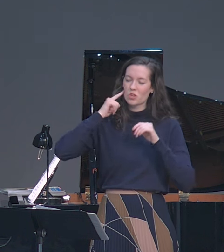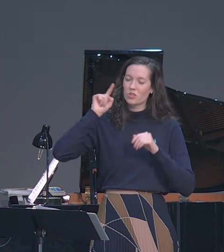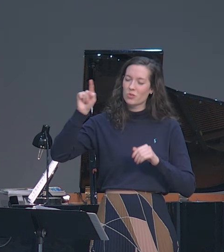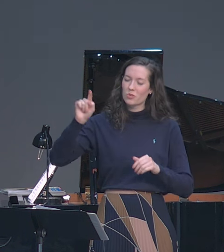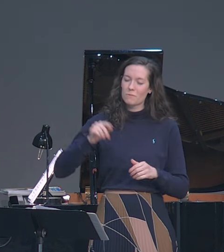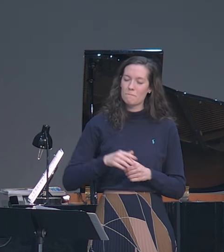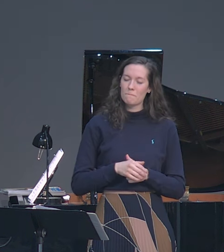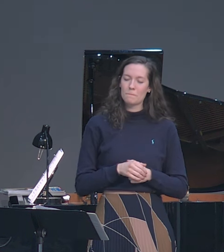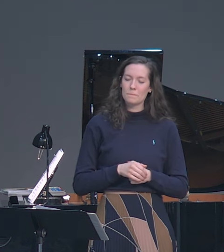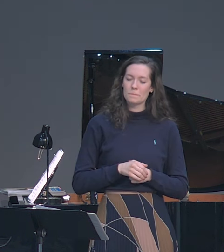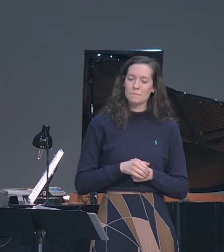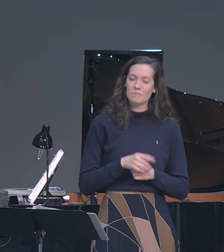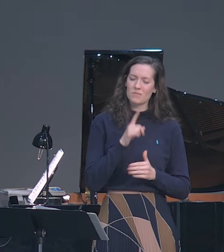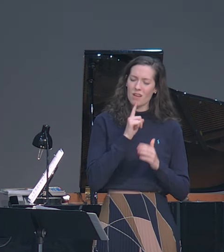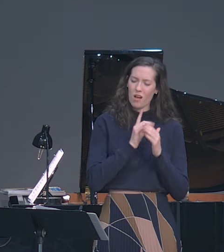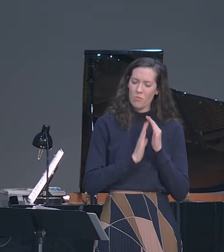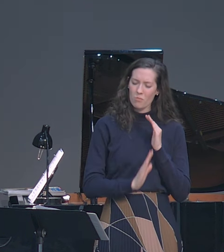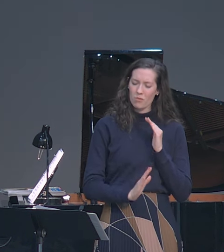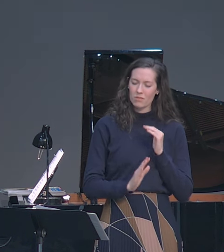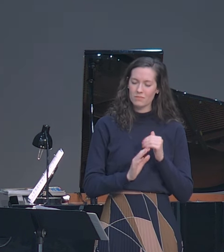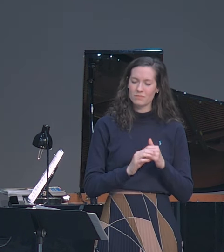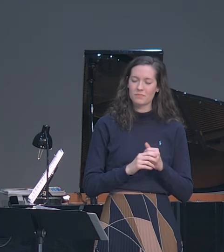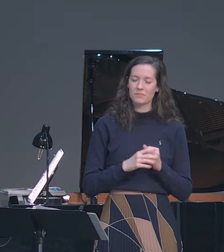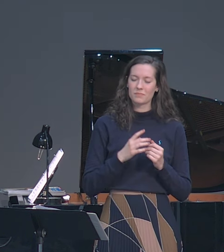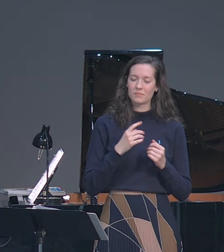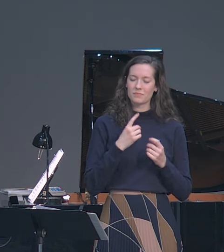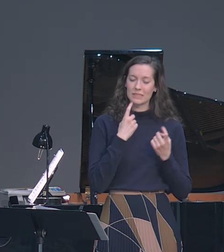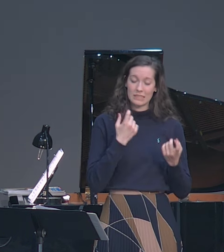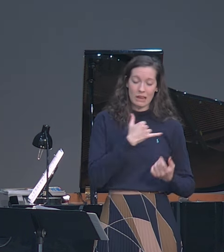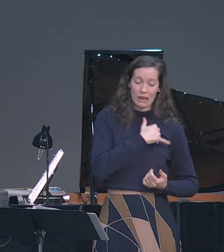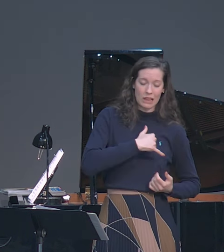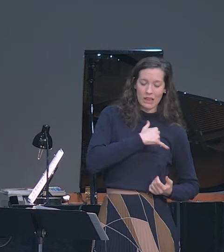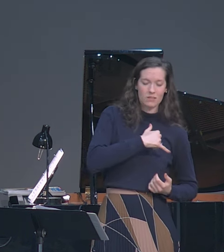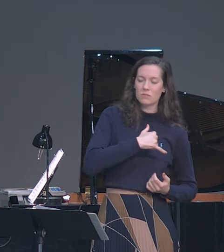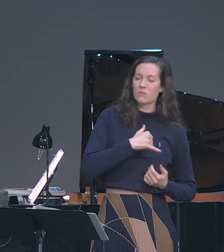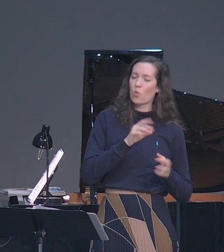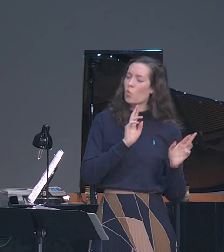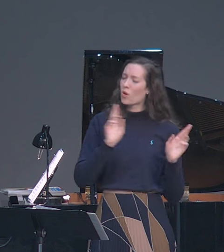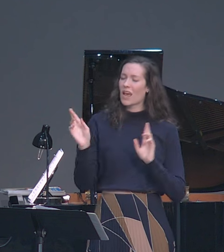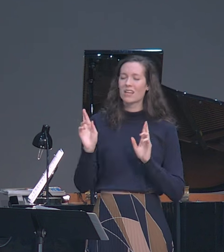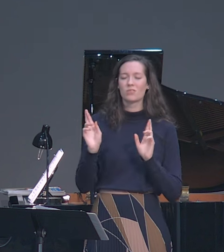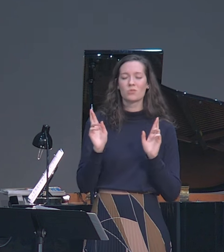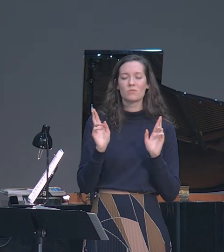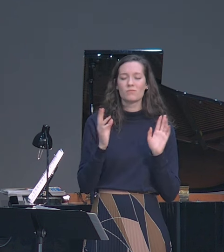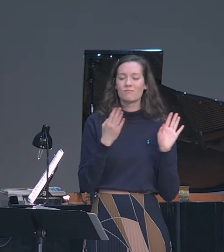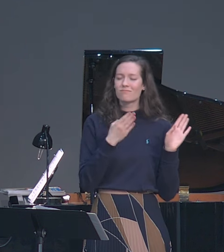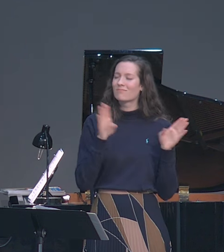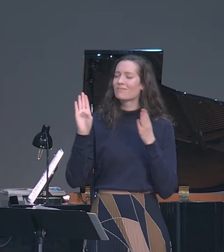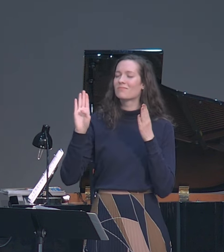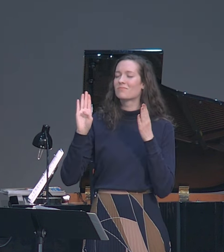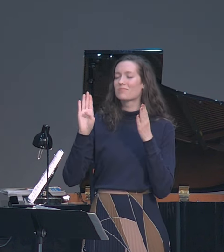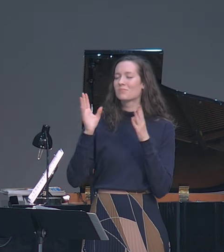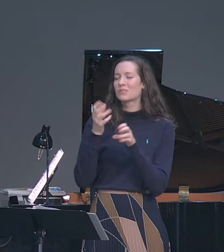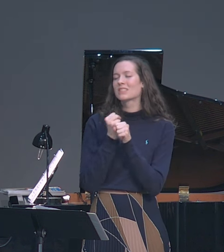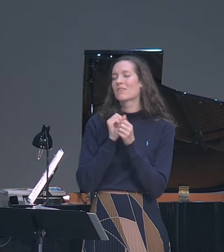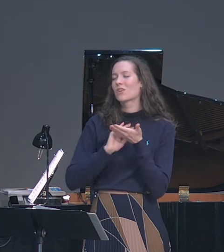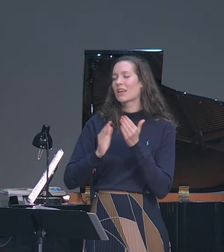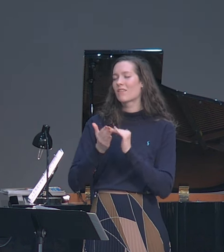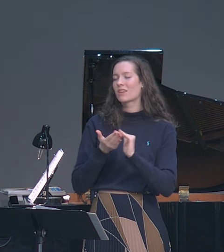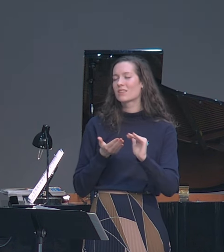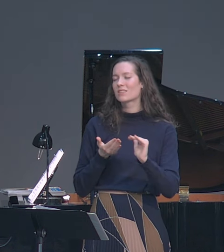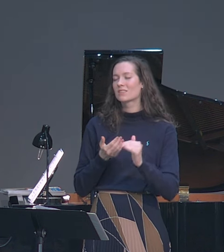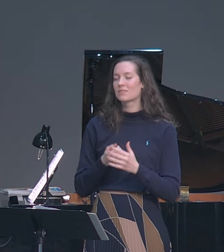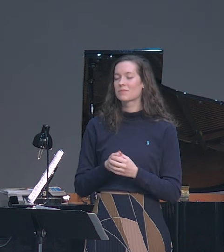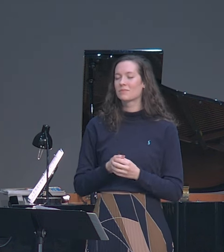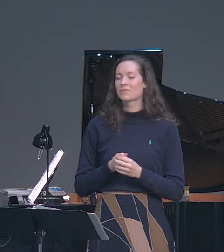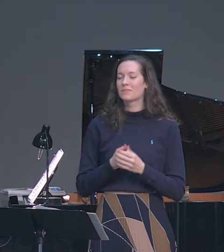humble and repentant of our sin, ready to turn to you for the forgiveness that you offer. We thank you, Lord, for